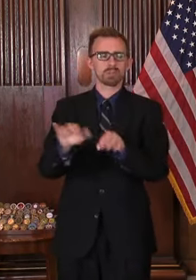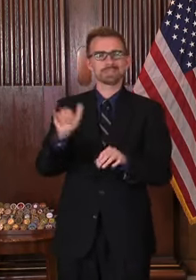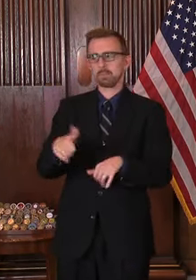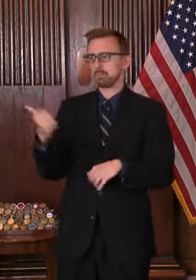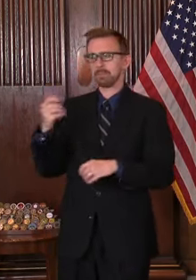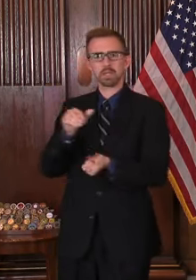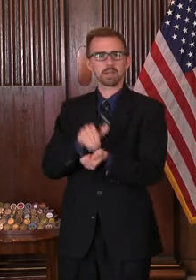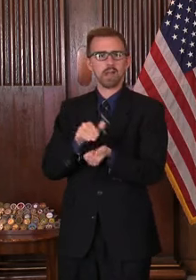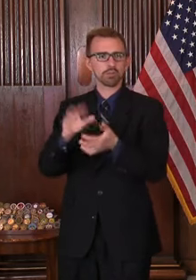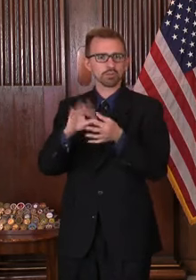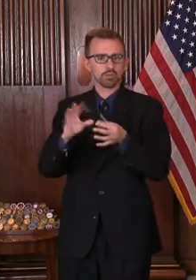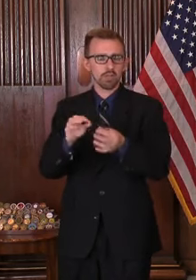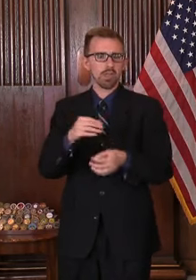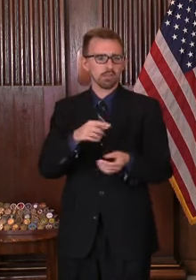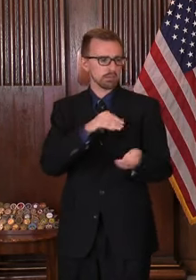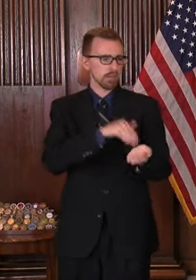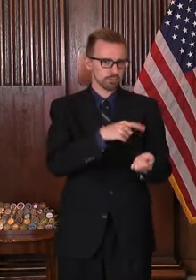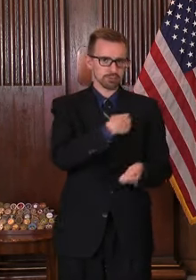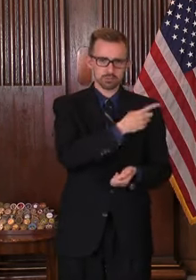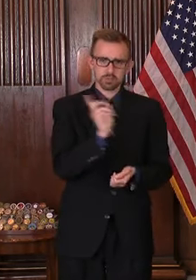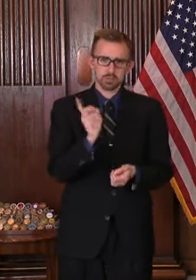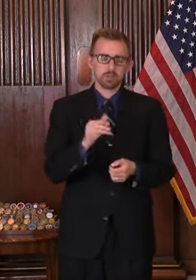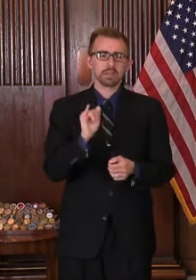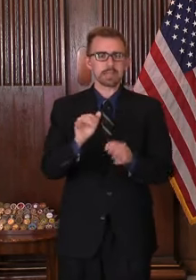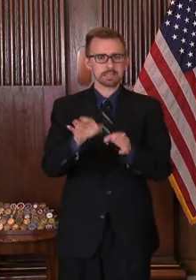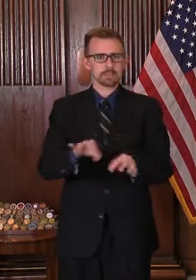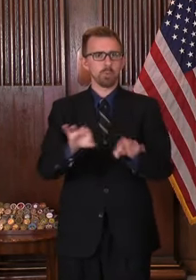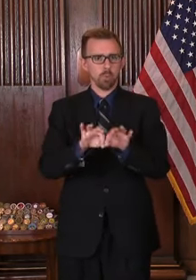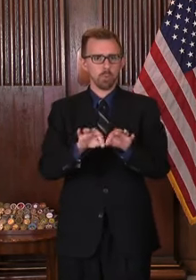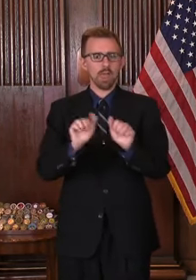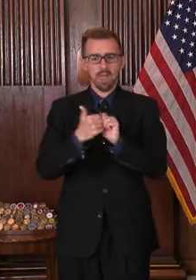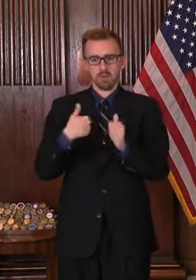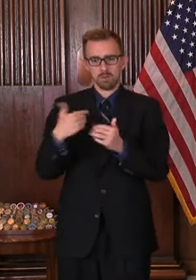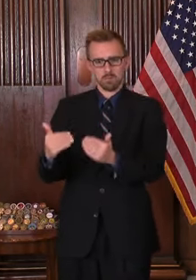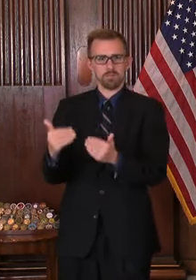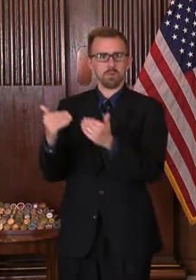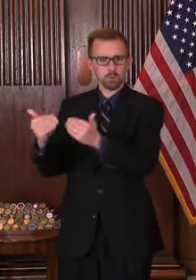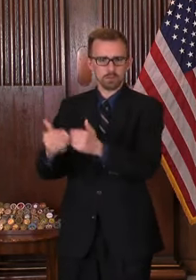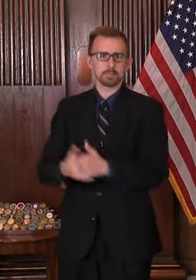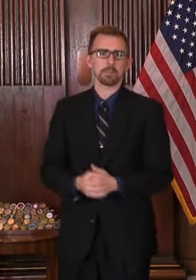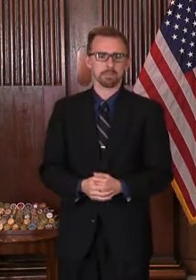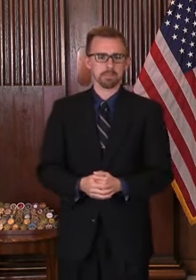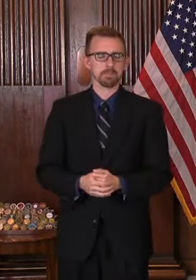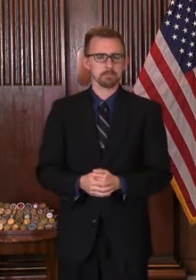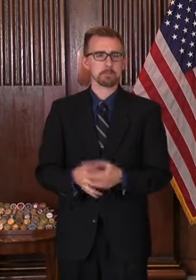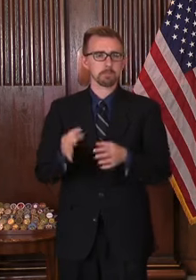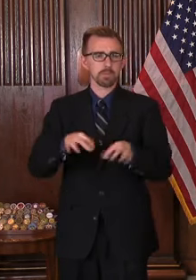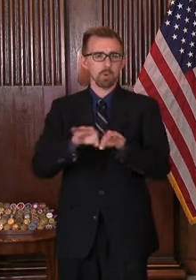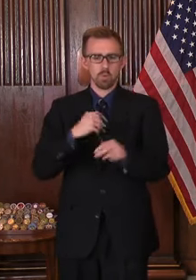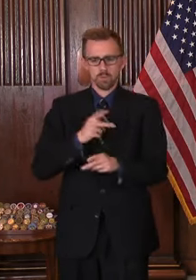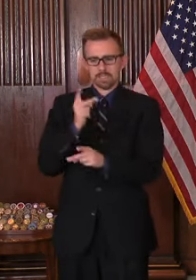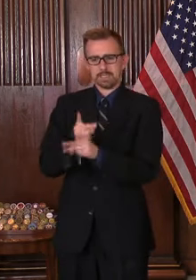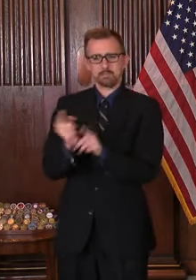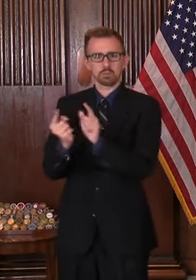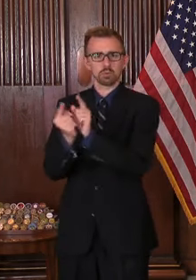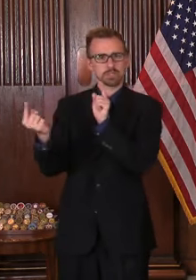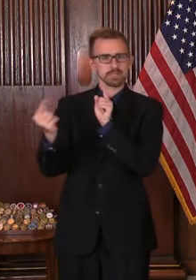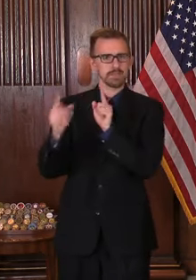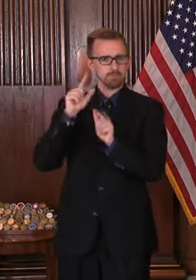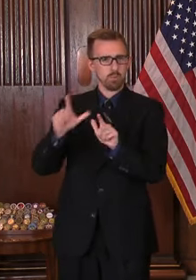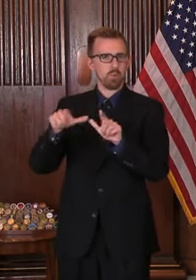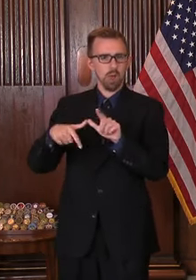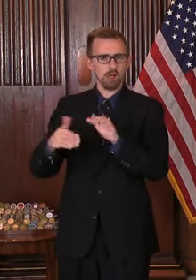say in here, the expert in that. That's going to be a key role to how we move forward. And I think it's going to be important that we maintain that social distancing for some